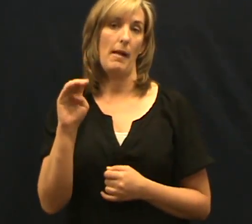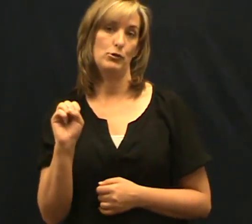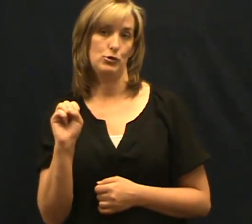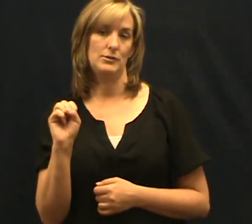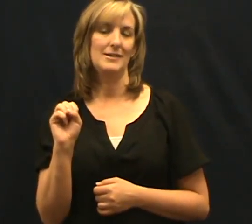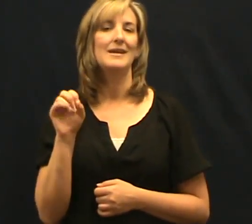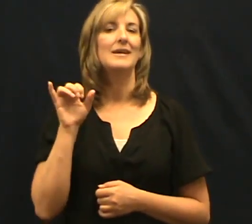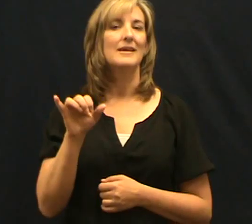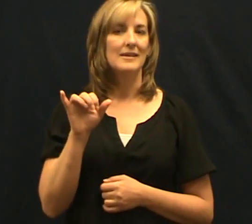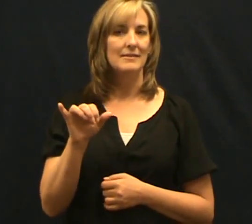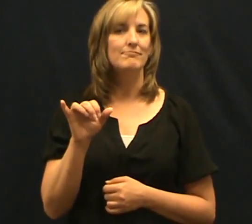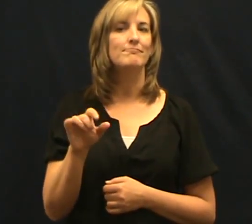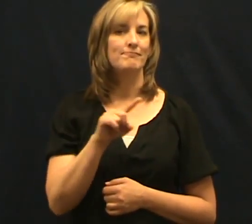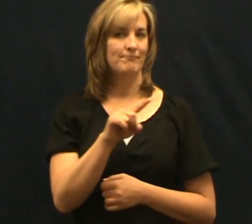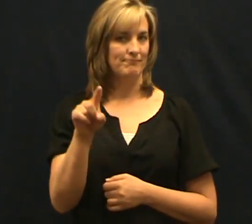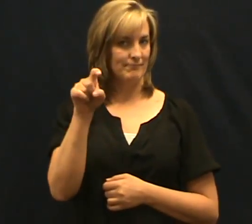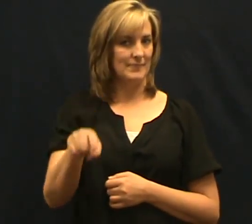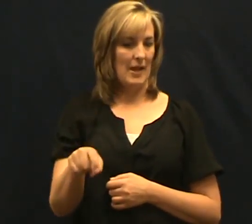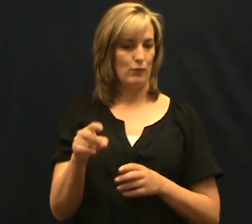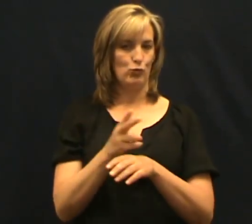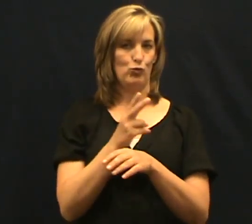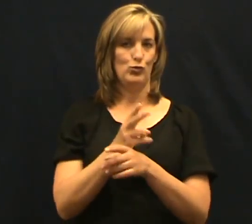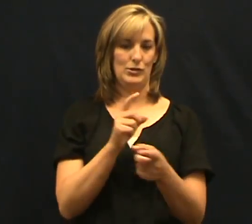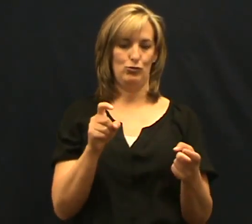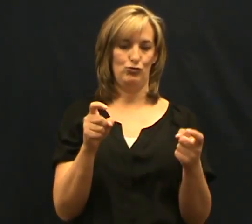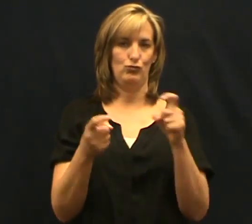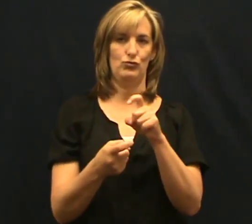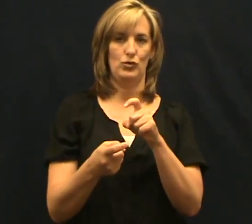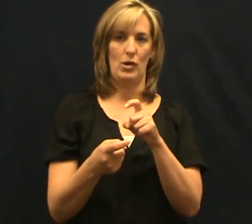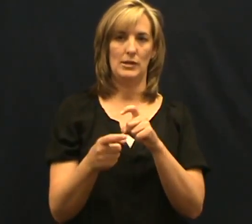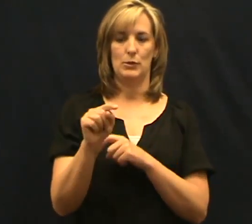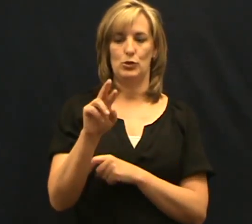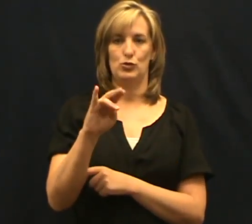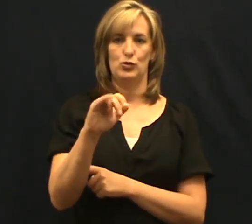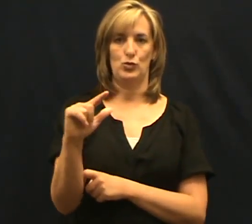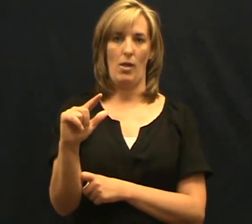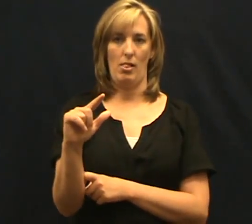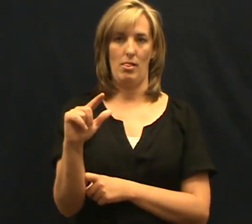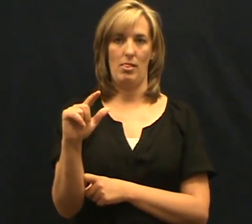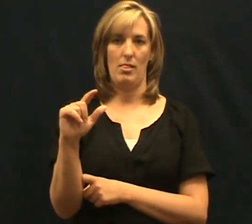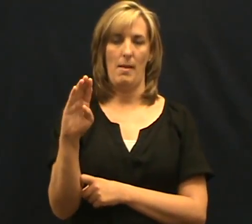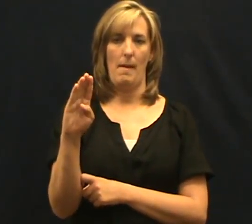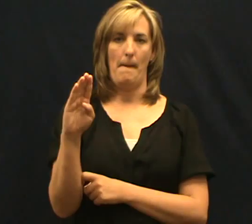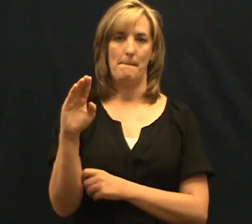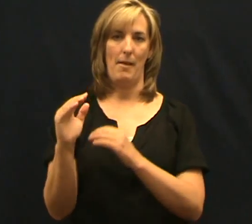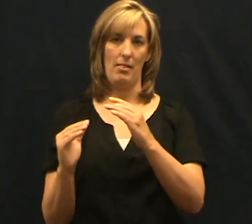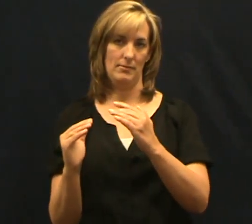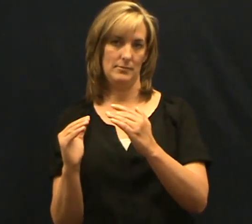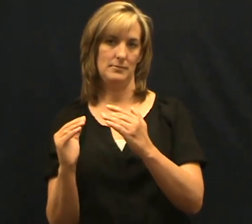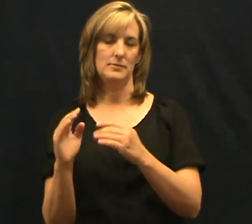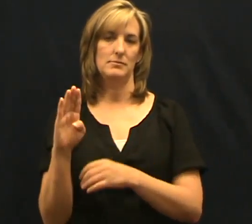use an adjusted trial balance, pick out the accounts that belong on the financial statements. So what accounts are on the balance